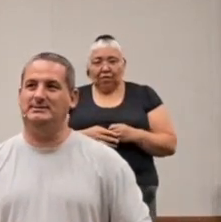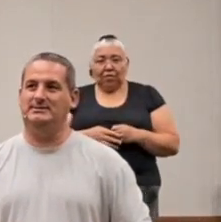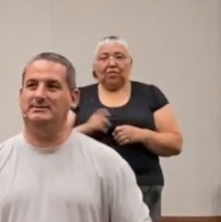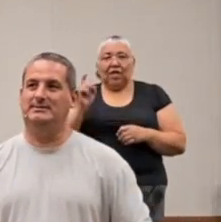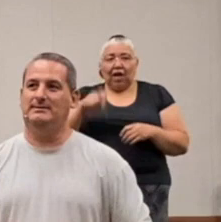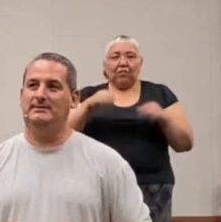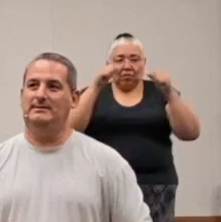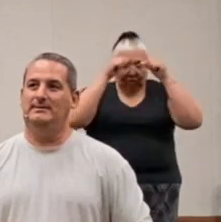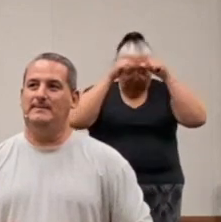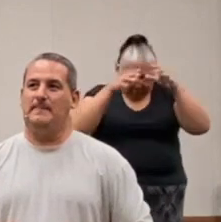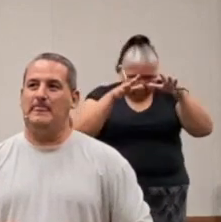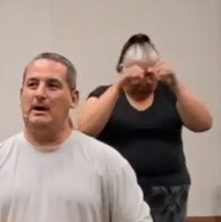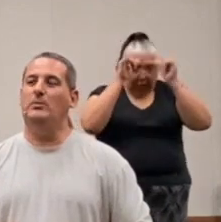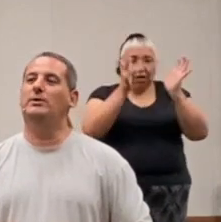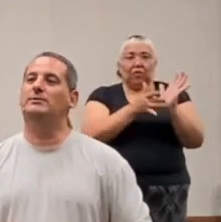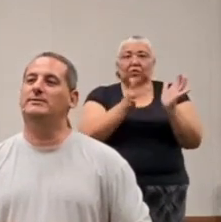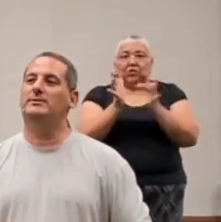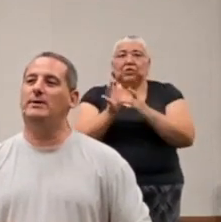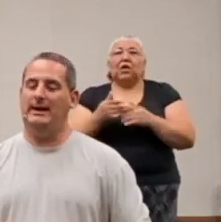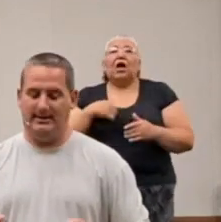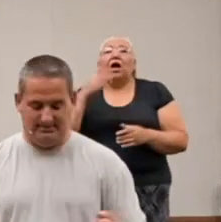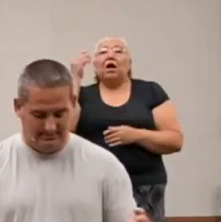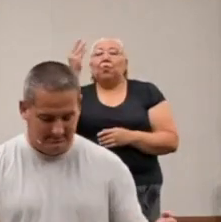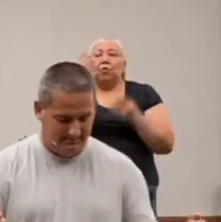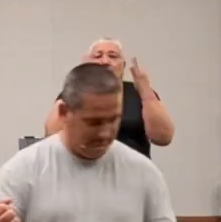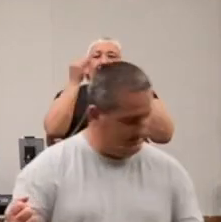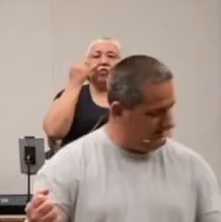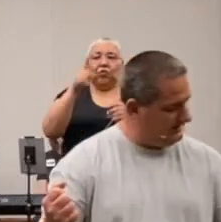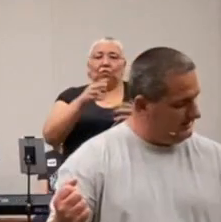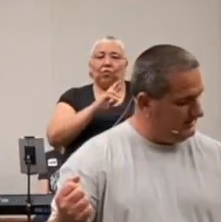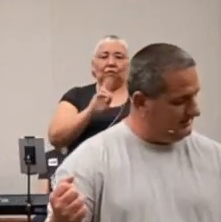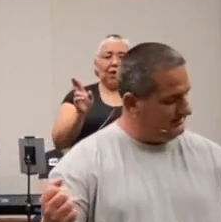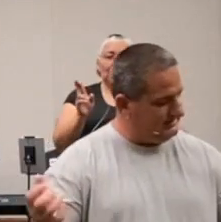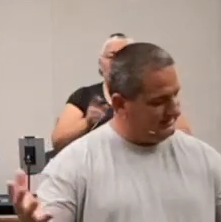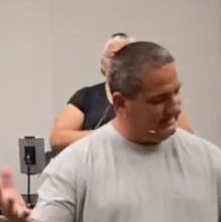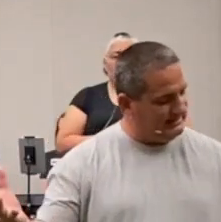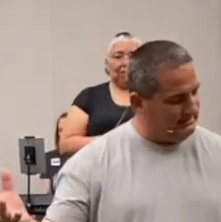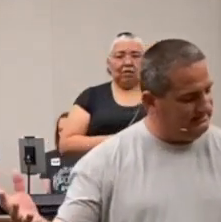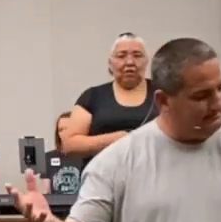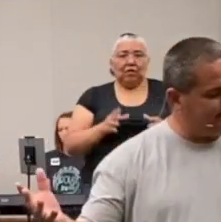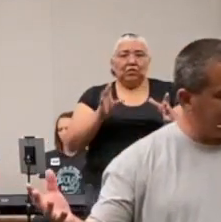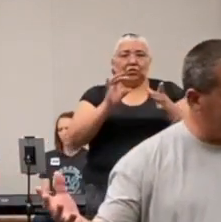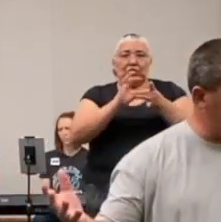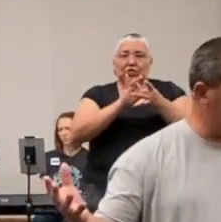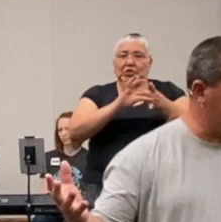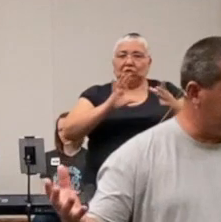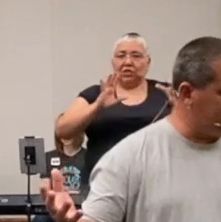Jesus. I'm wondering if you're ready to just let it go.